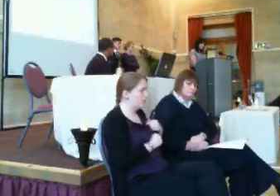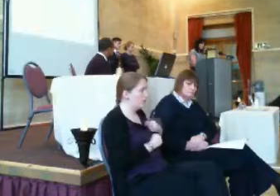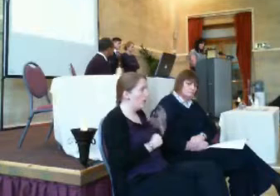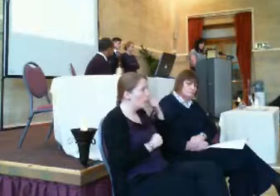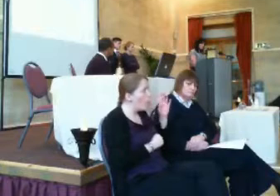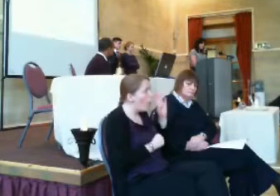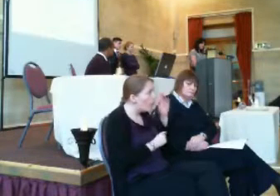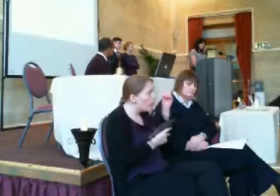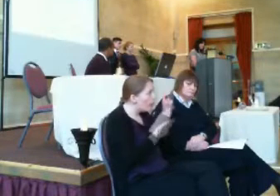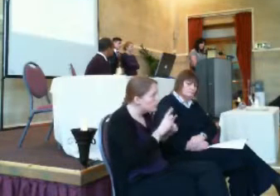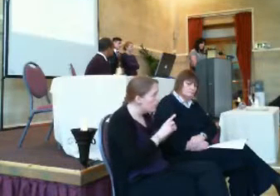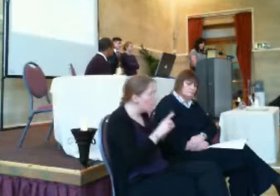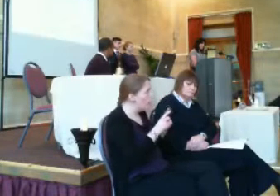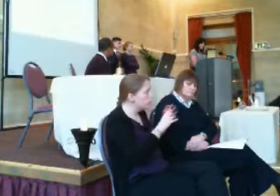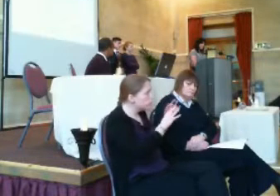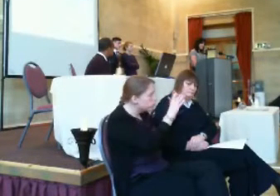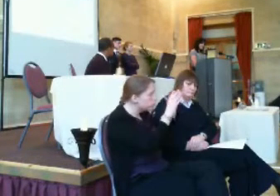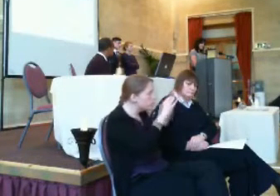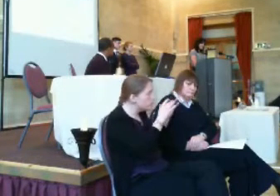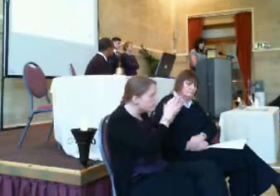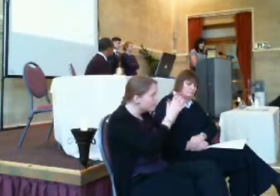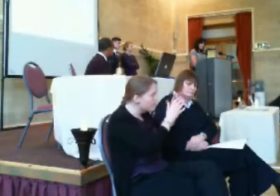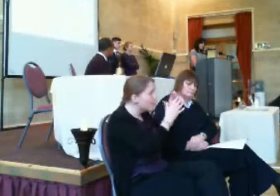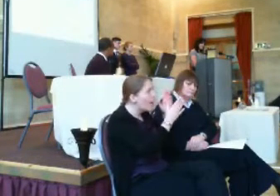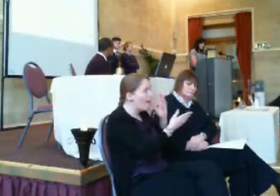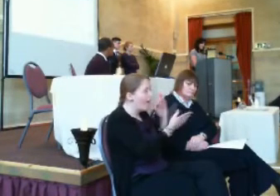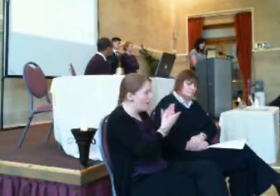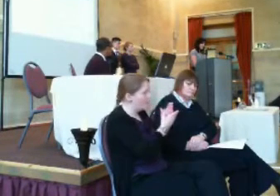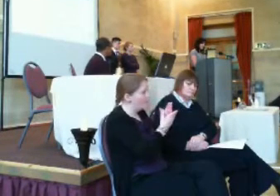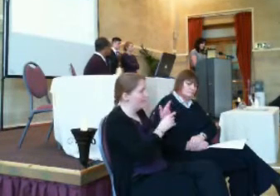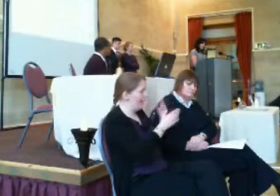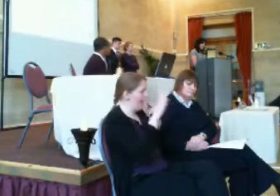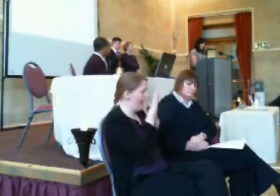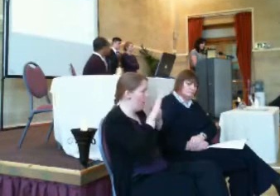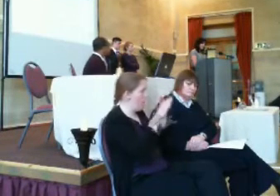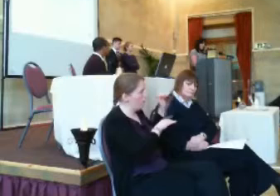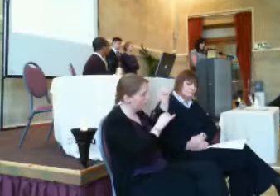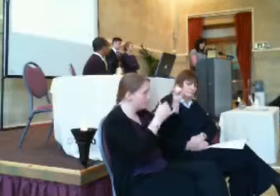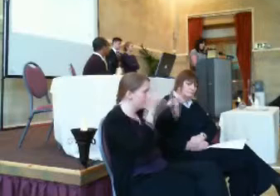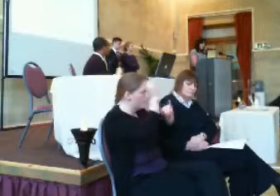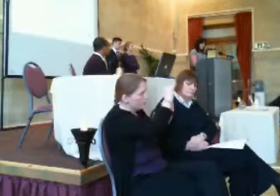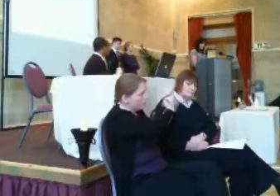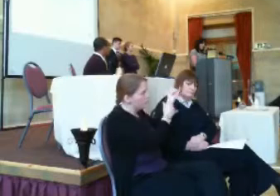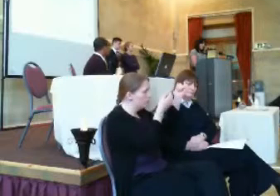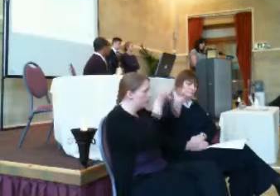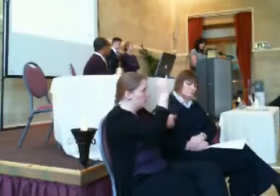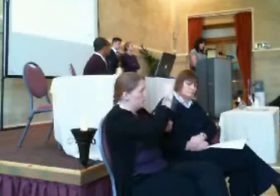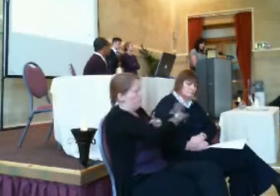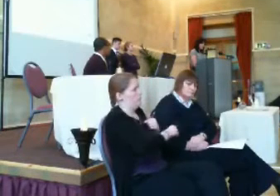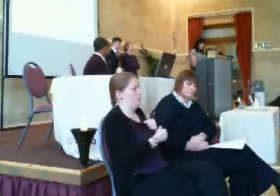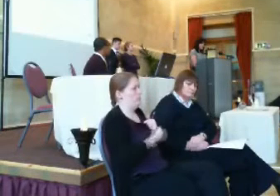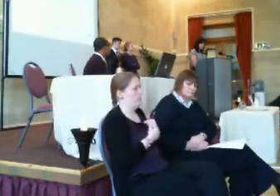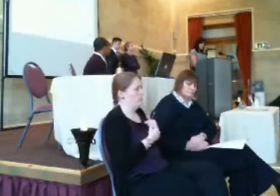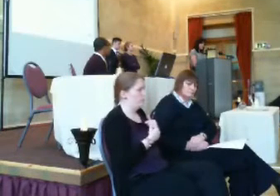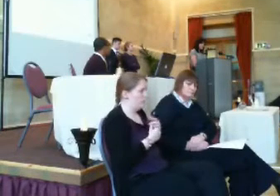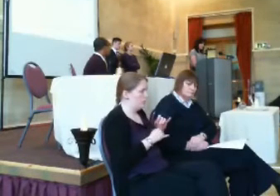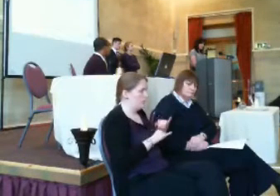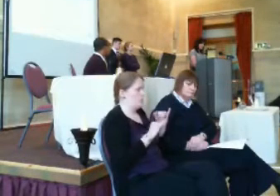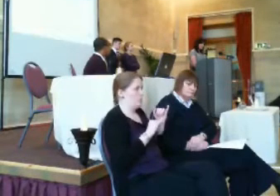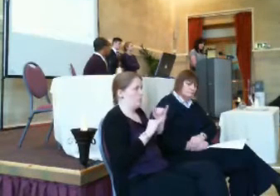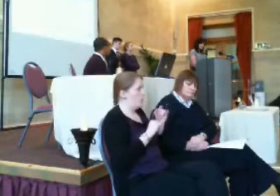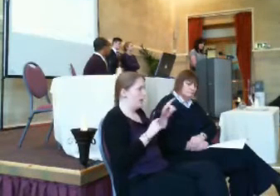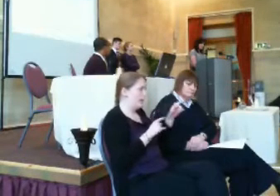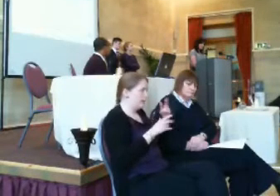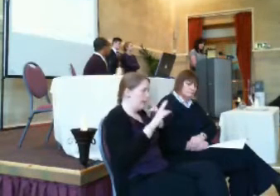thunder rumbling in the sky. It was Hitler of Europe saying, they must die. Oh, we were in his mind, my dear. Oh, we were in his